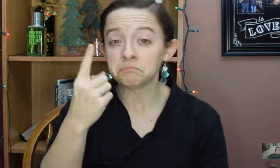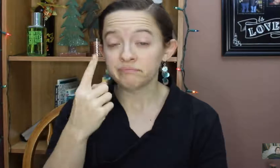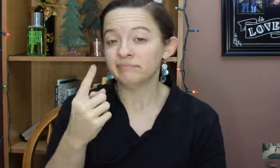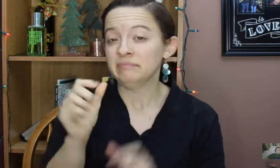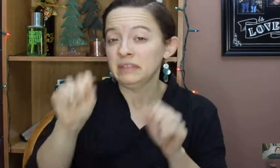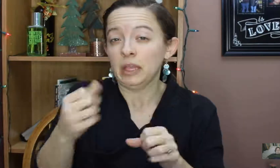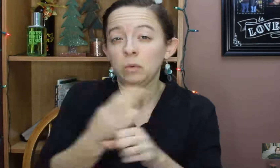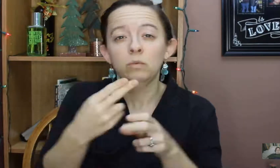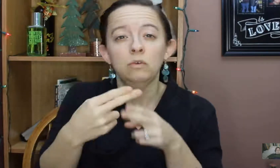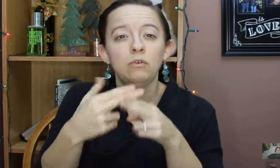BRAN.